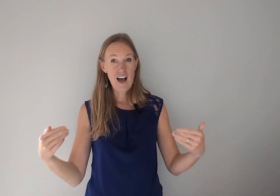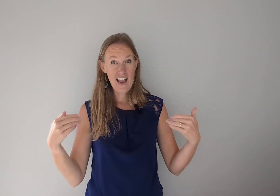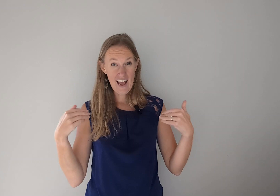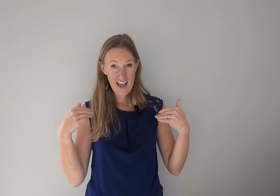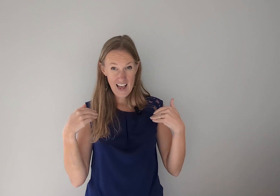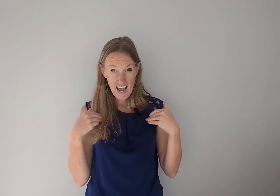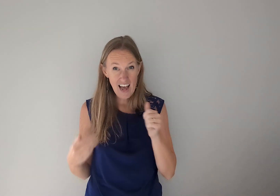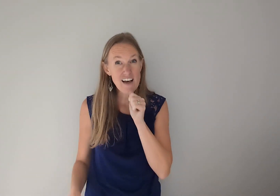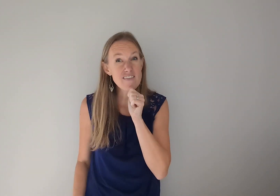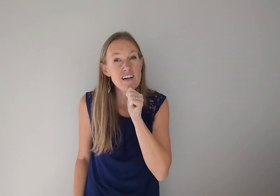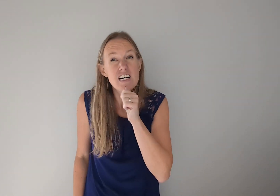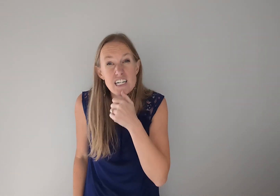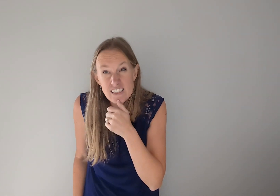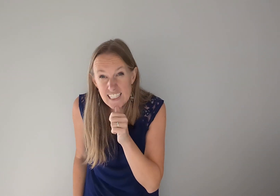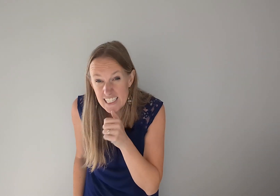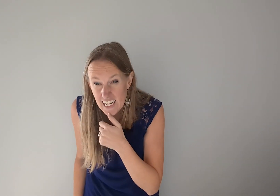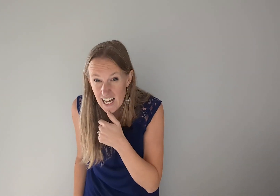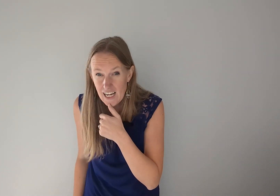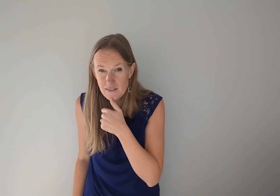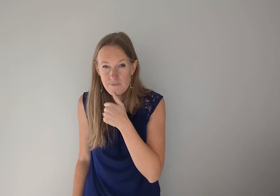I have already come.